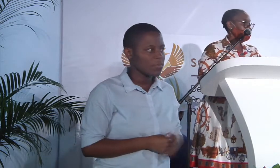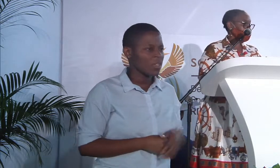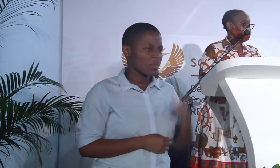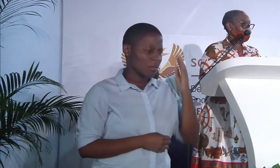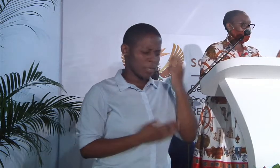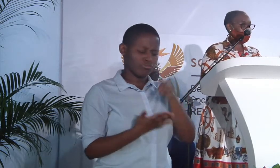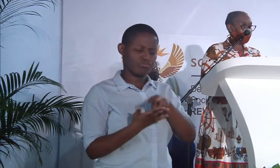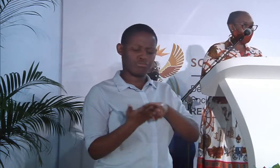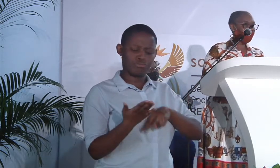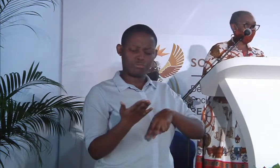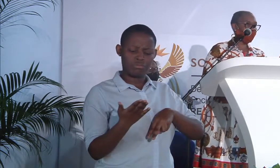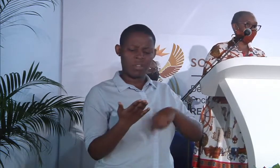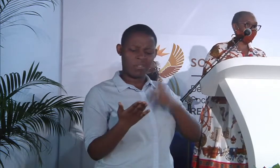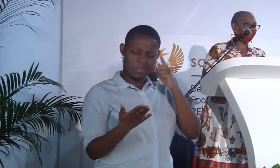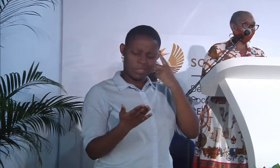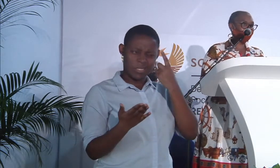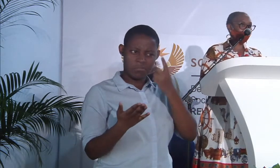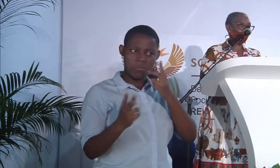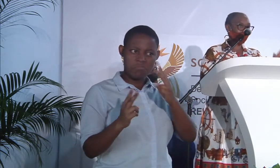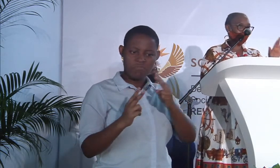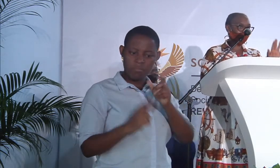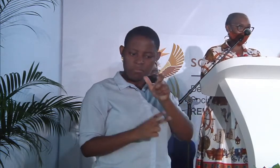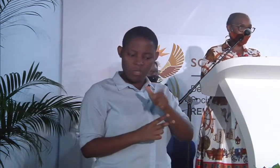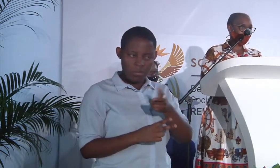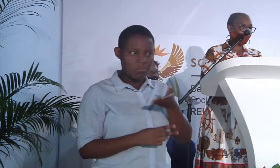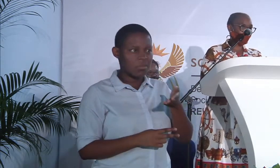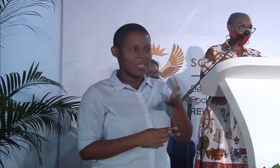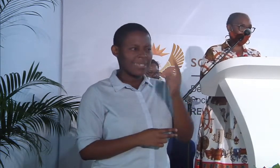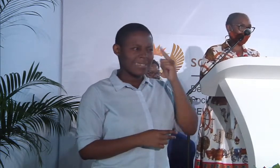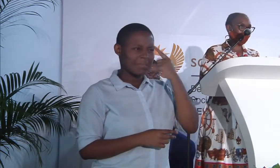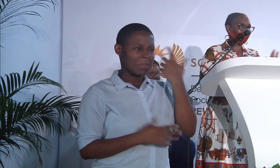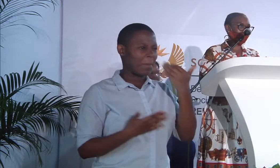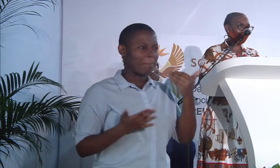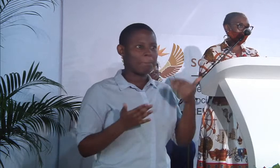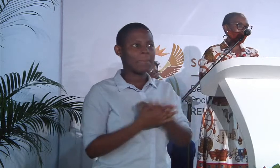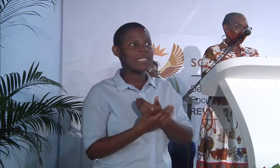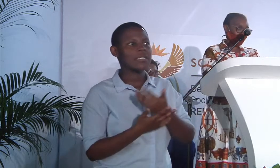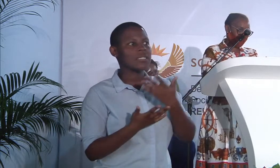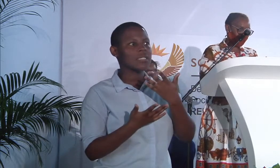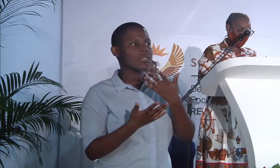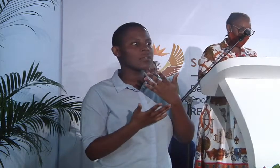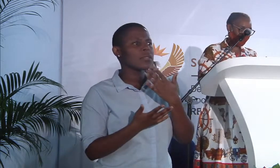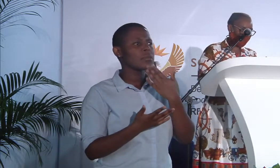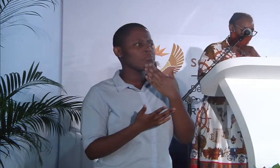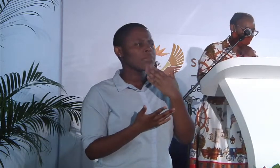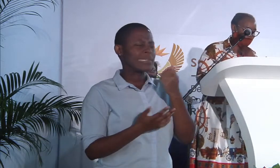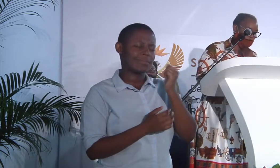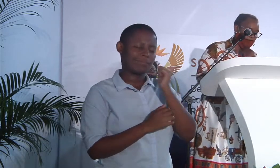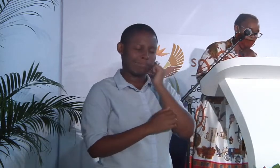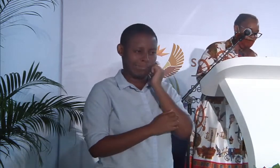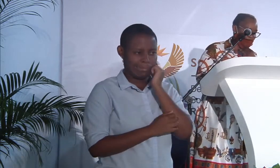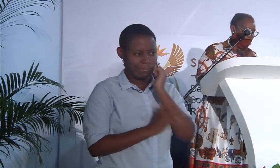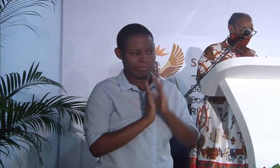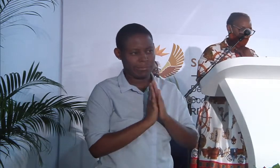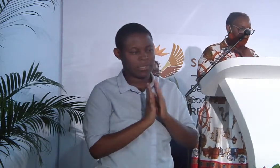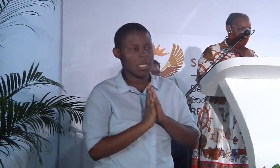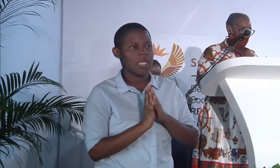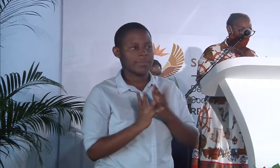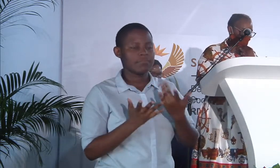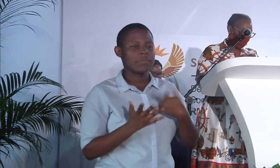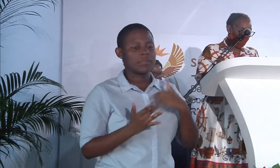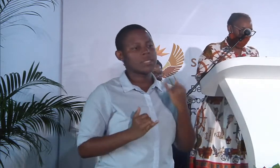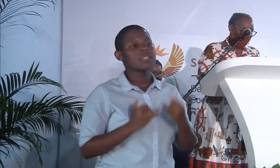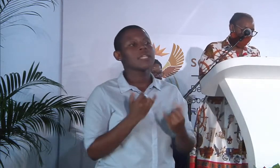the guests that are here. If it happens that we have missed you for whatever the reason, please forgive us. It's just human error, nothing